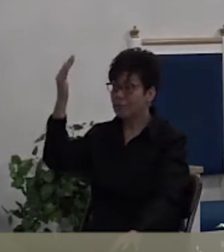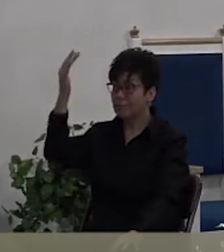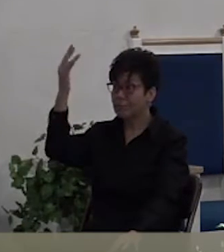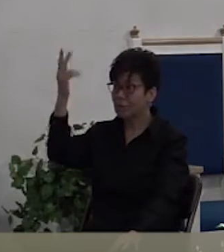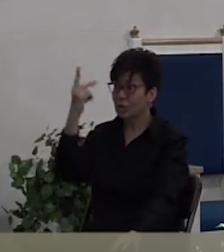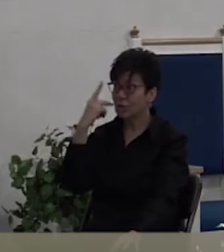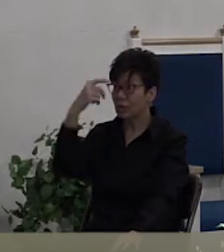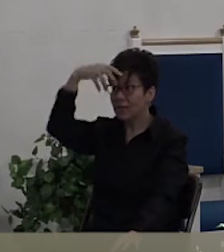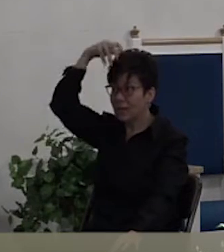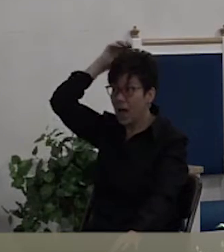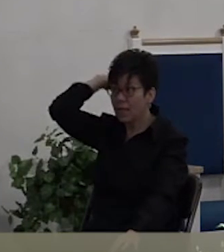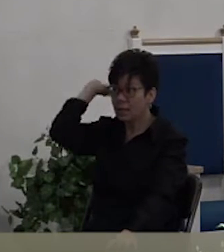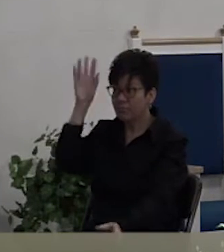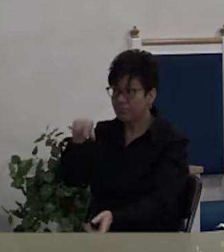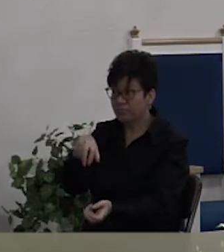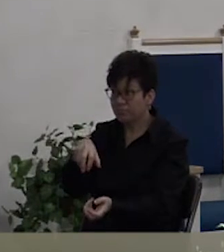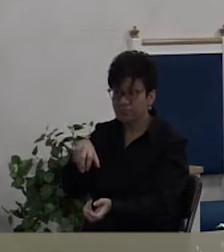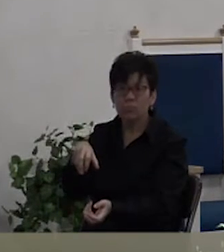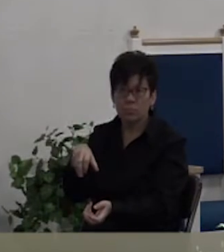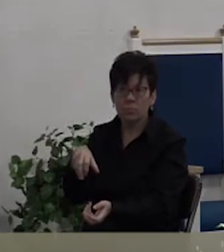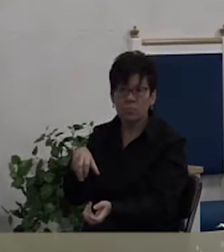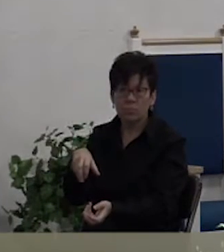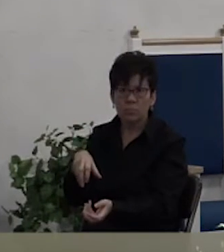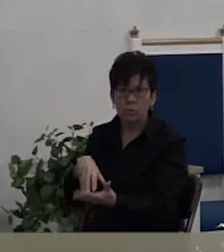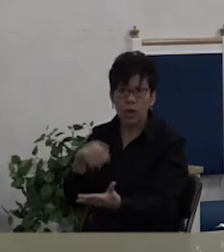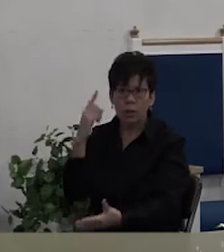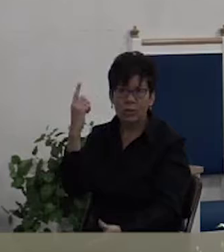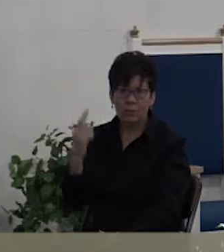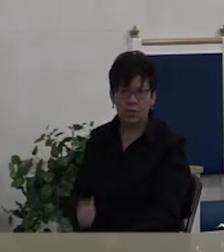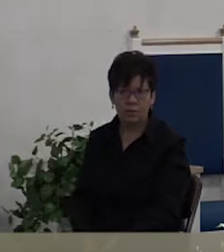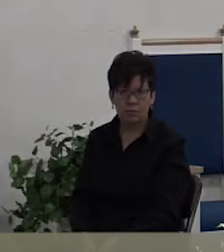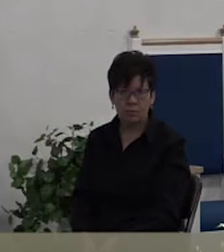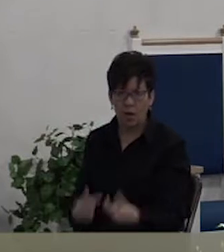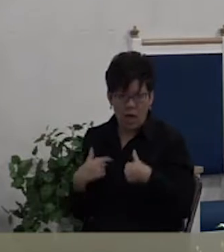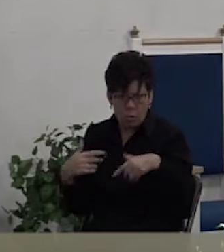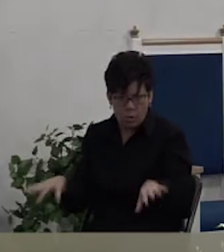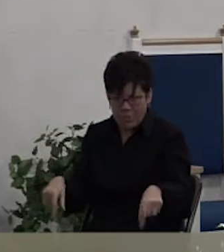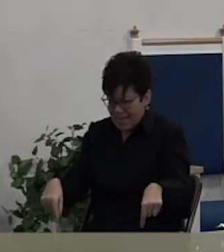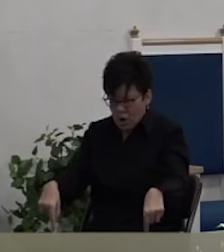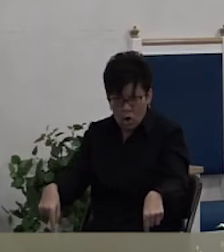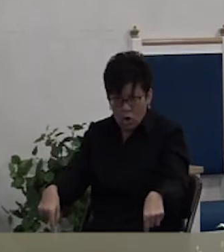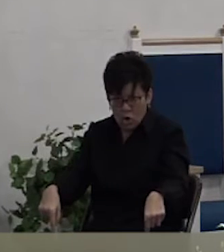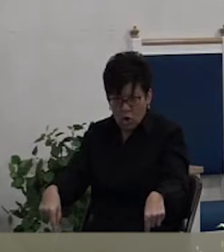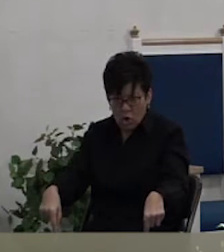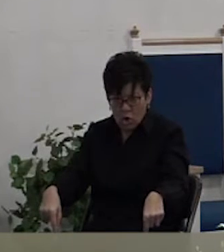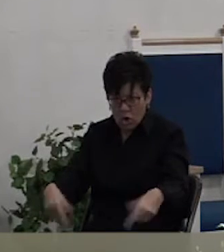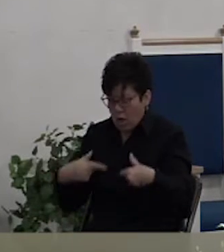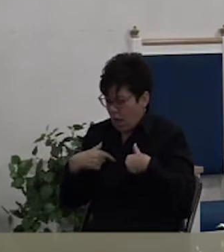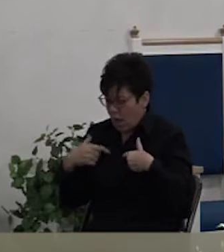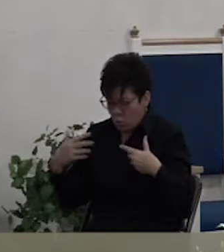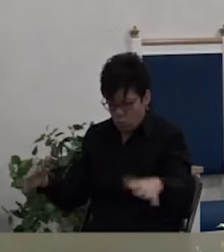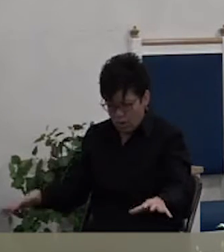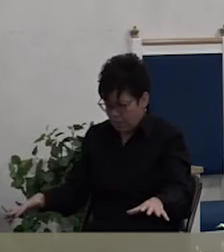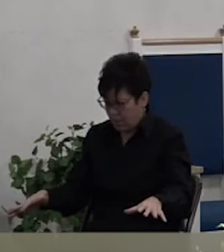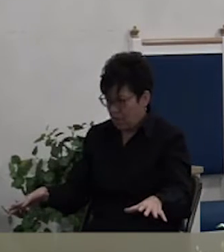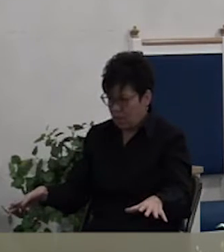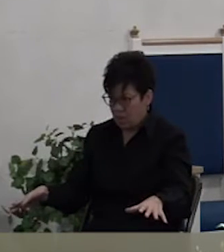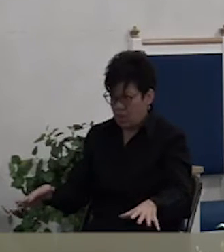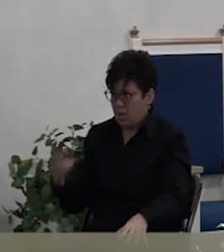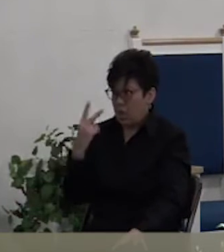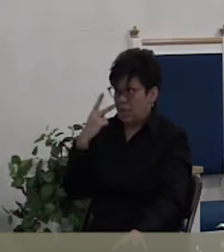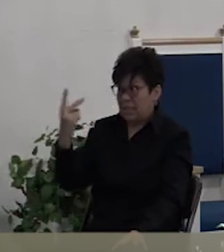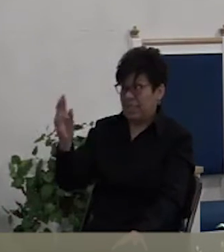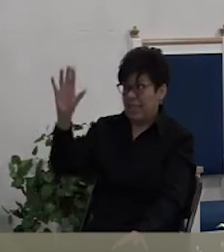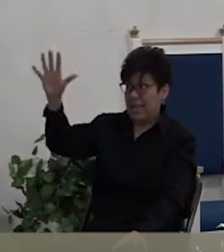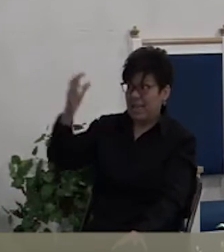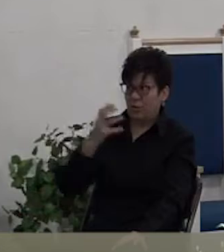that lion. You'll know something. I don't want to be here. I don't want to be around to see the wrath